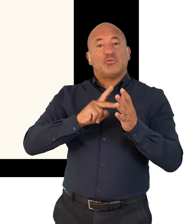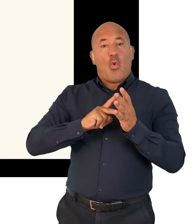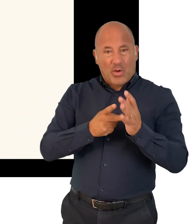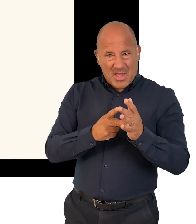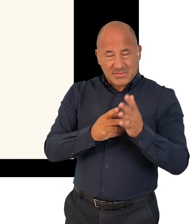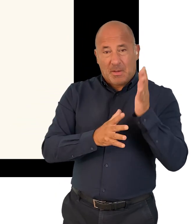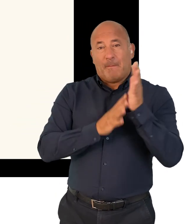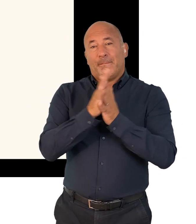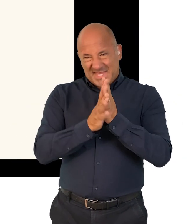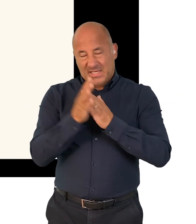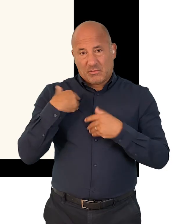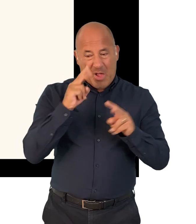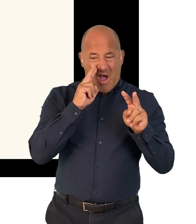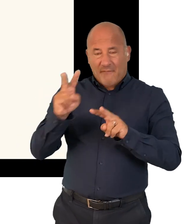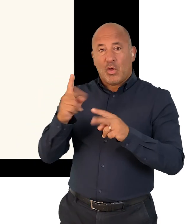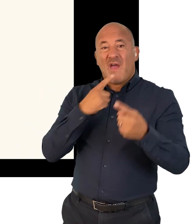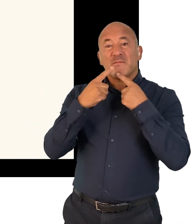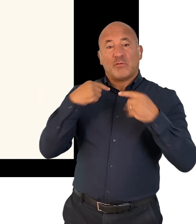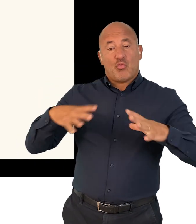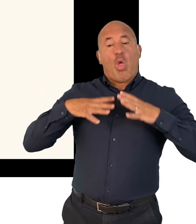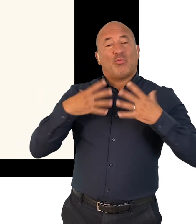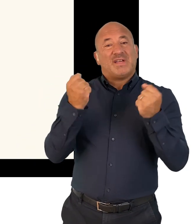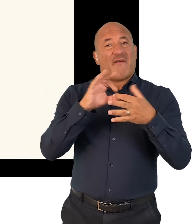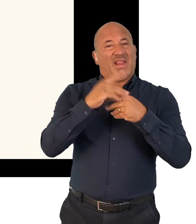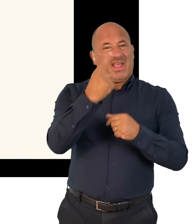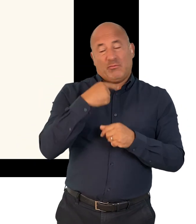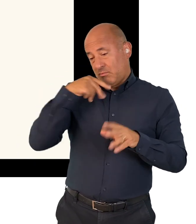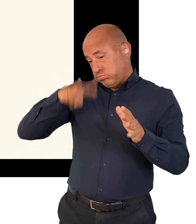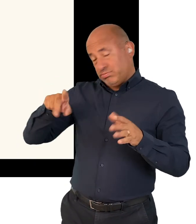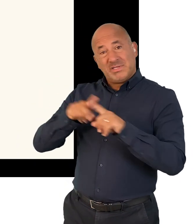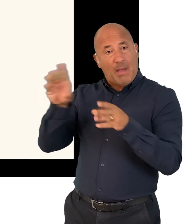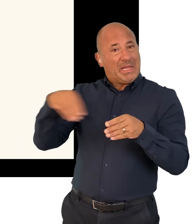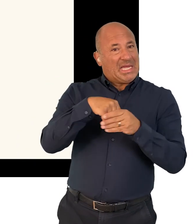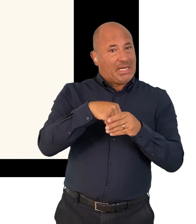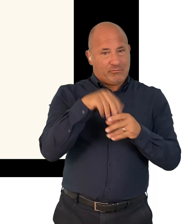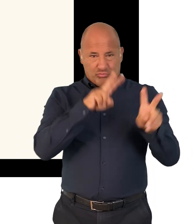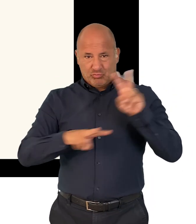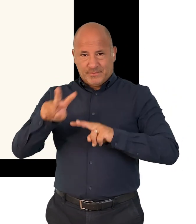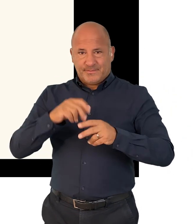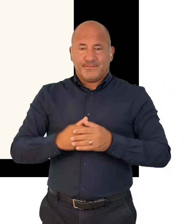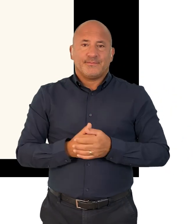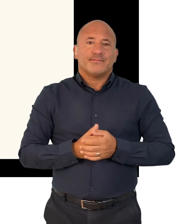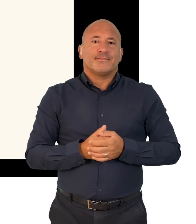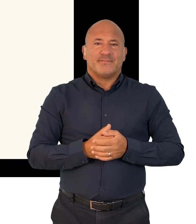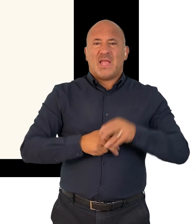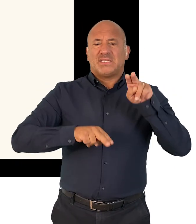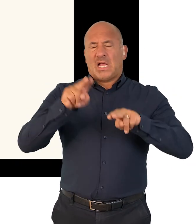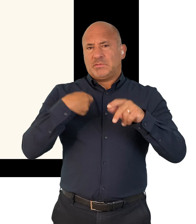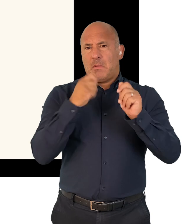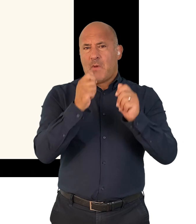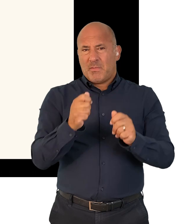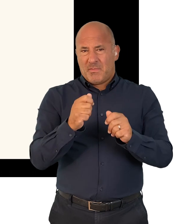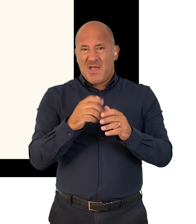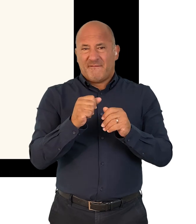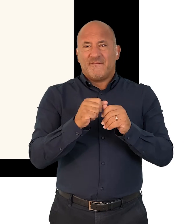lead organisation, we will also consider the information we already hold about your organisation. The assessment ratings